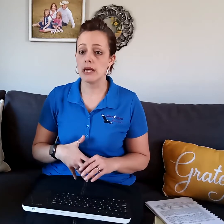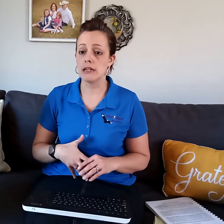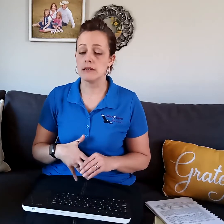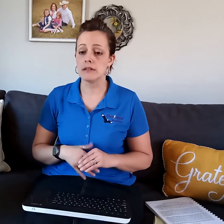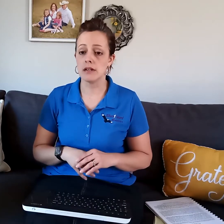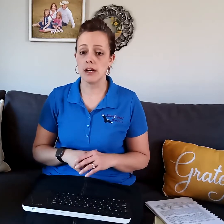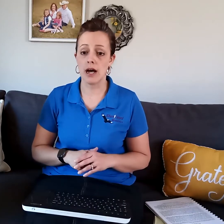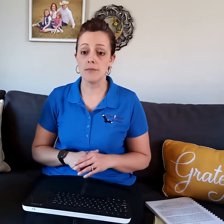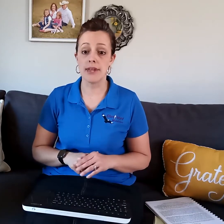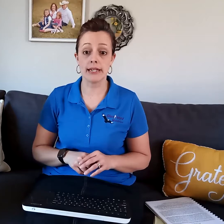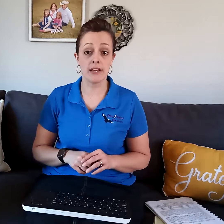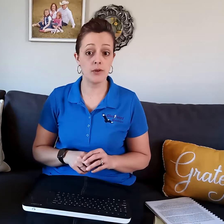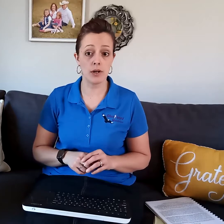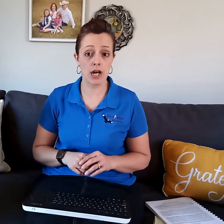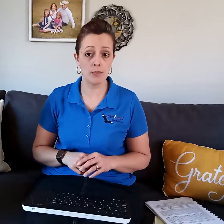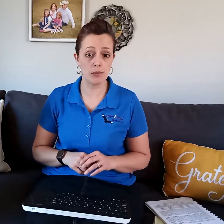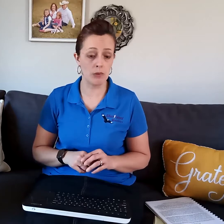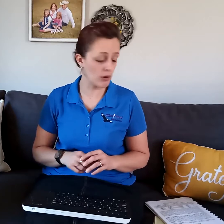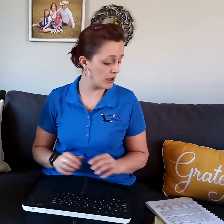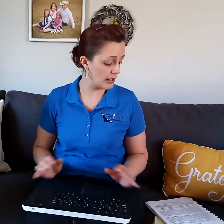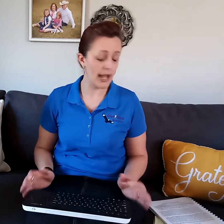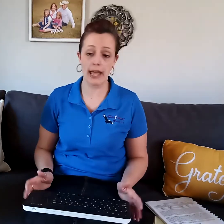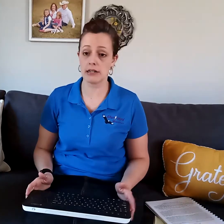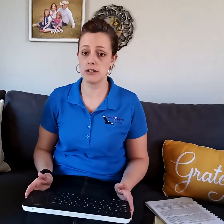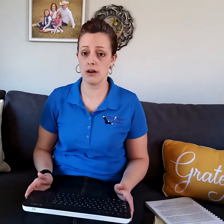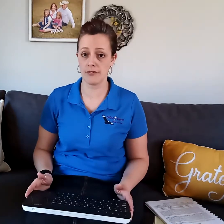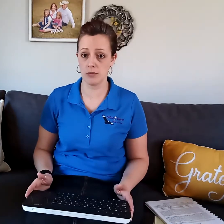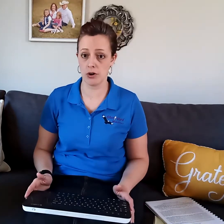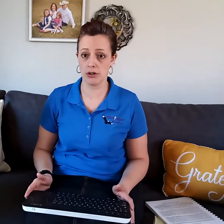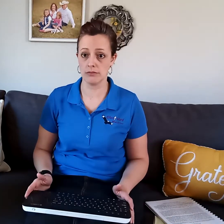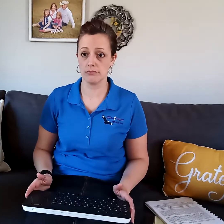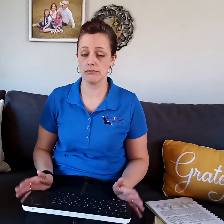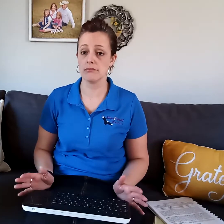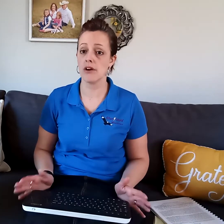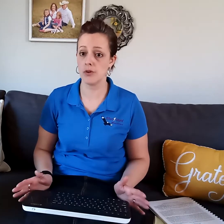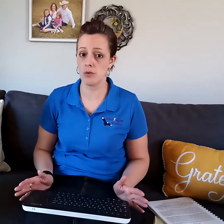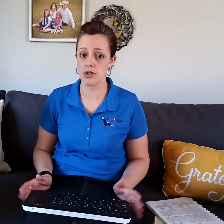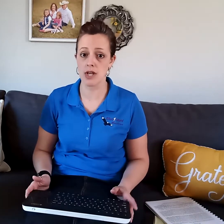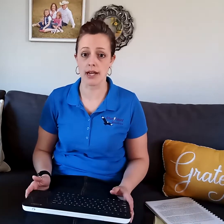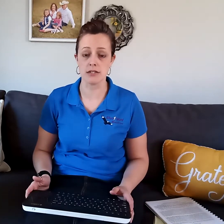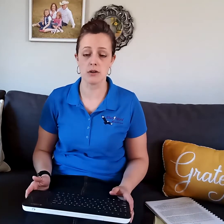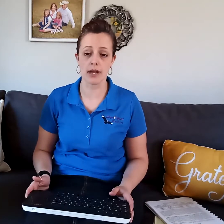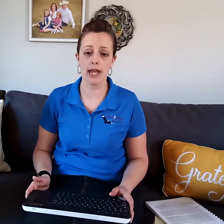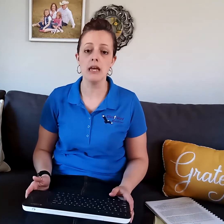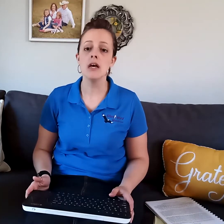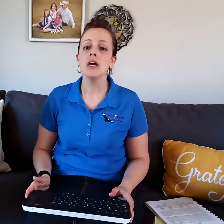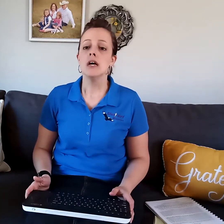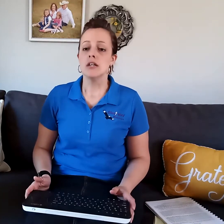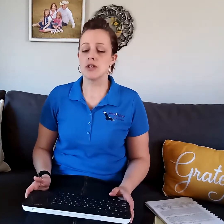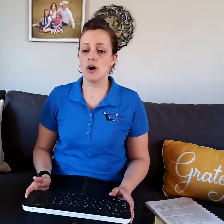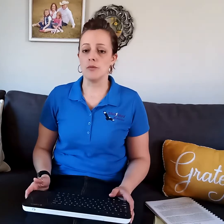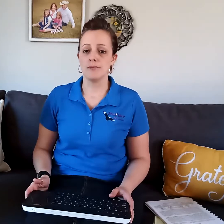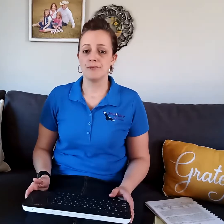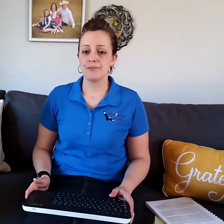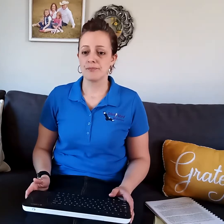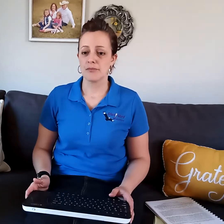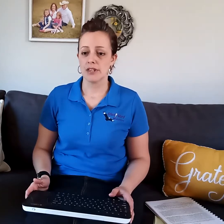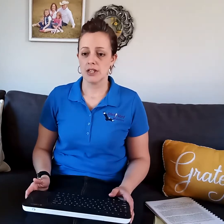and then give you a couple more and a few more signs, okay? So let's